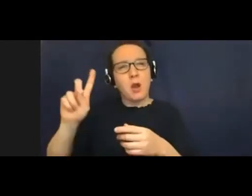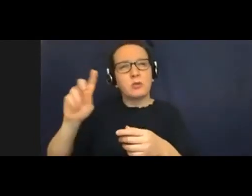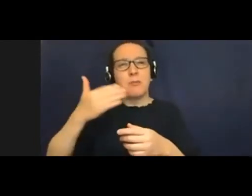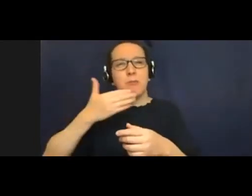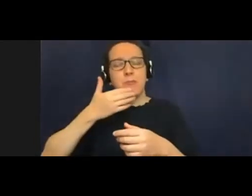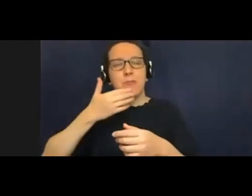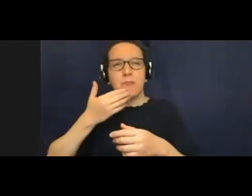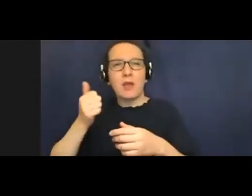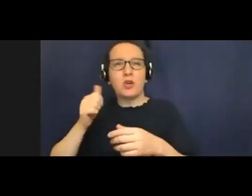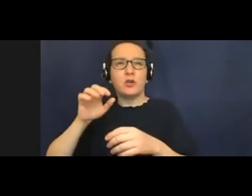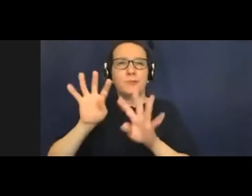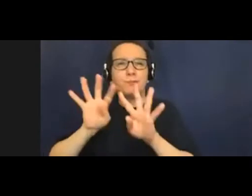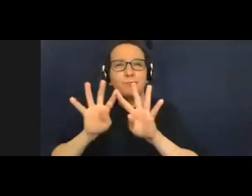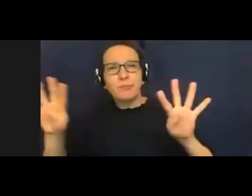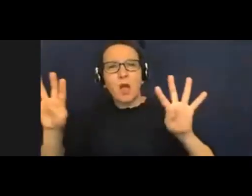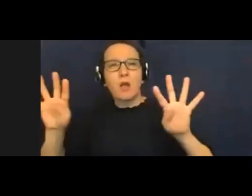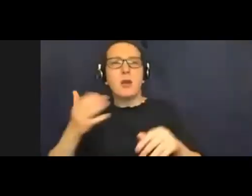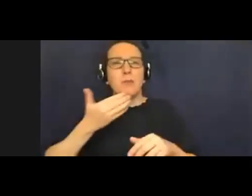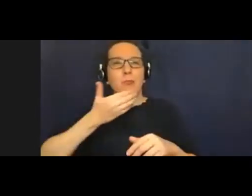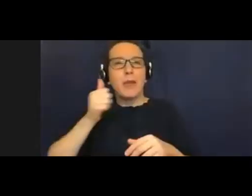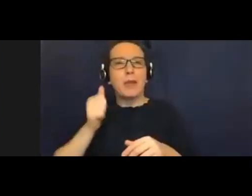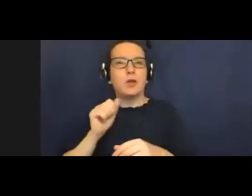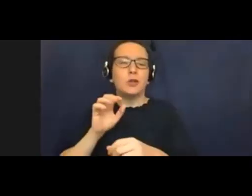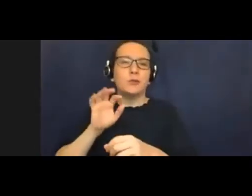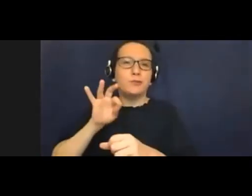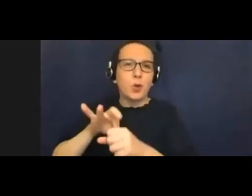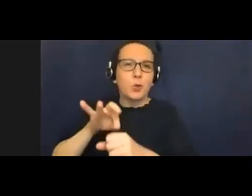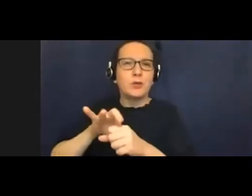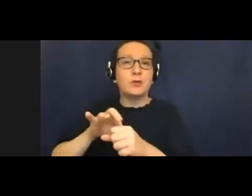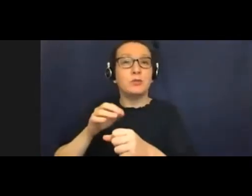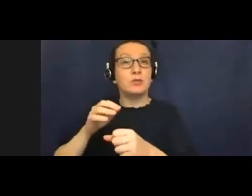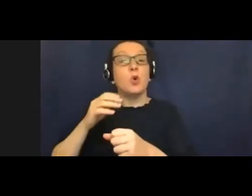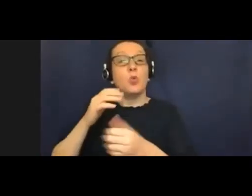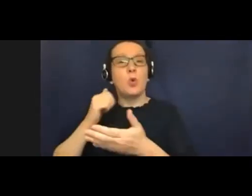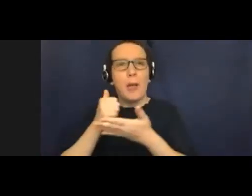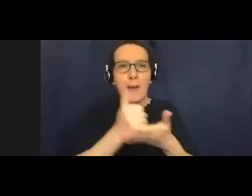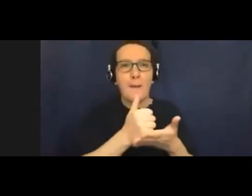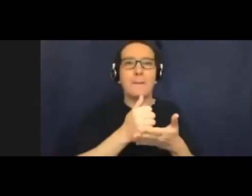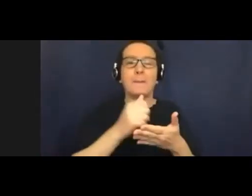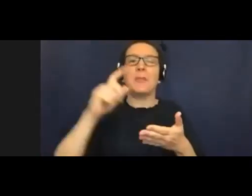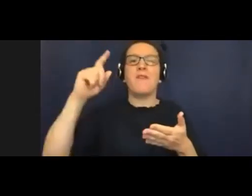of shifted and that funding taken away to health programs. So